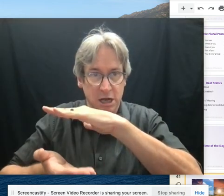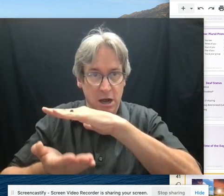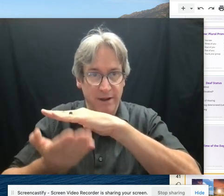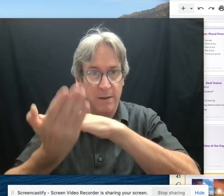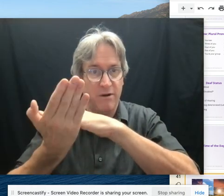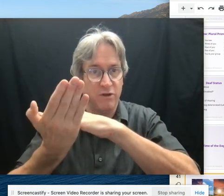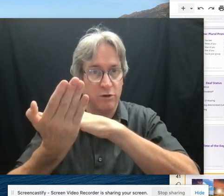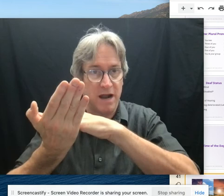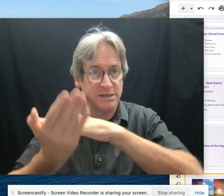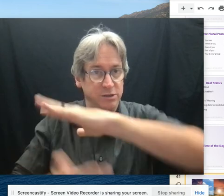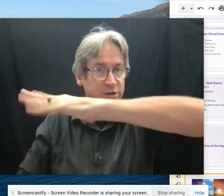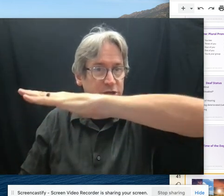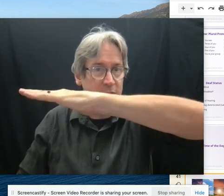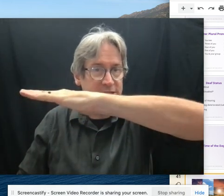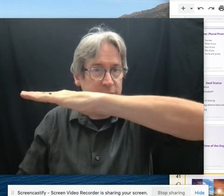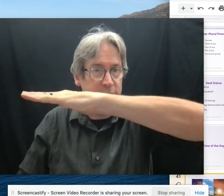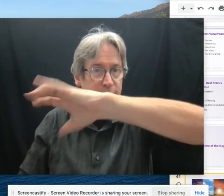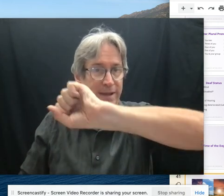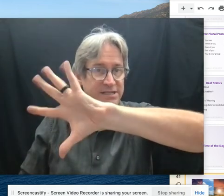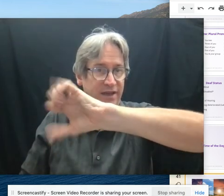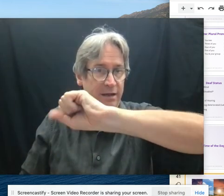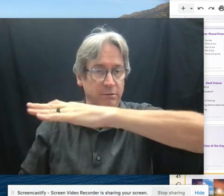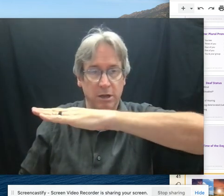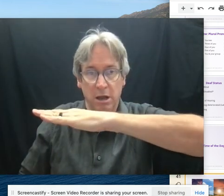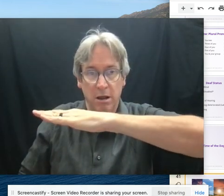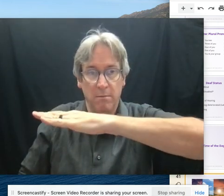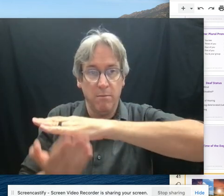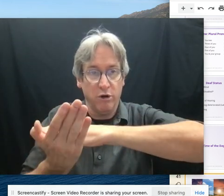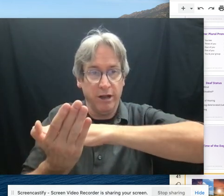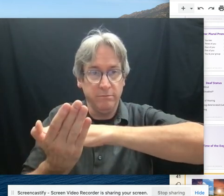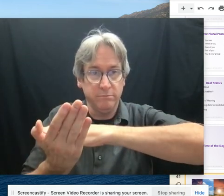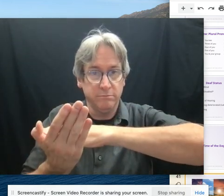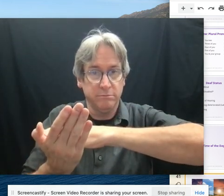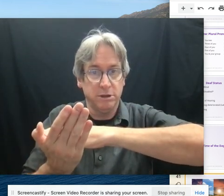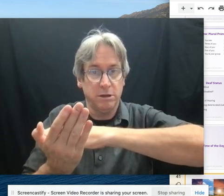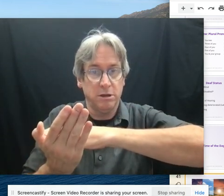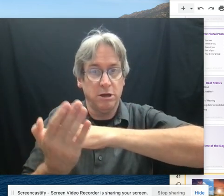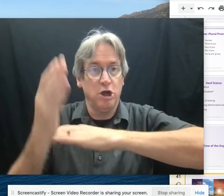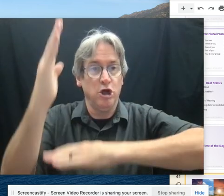is coming up over the horizon. So here's the horizon, passive hand. Morning.